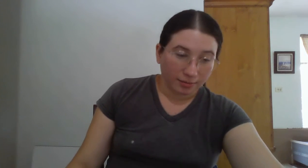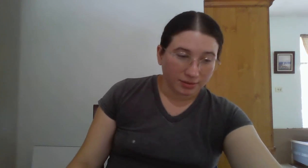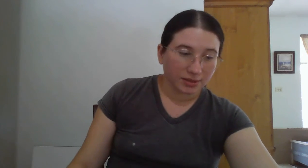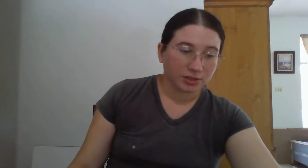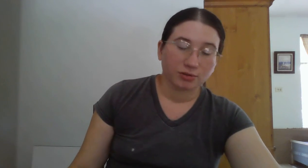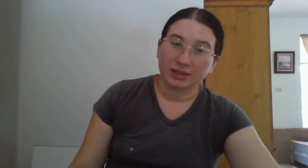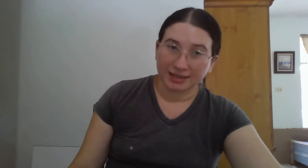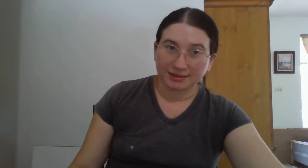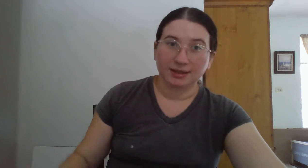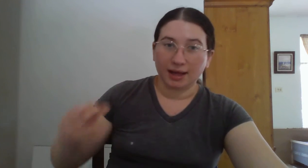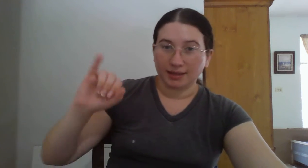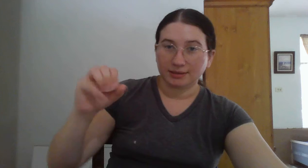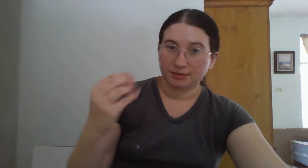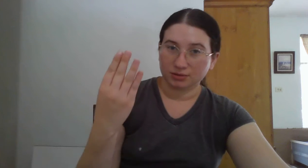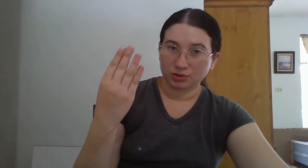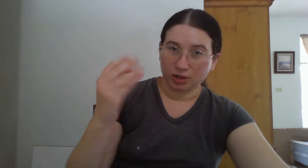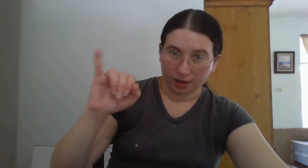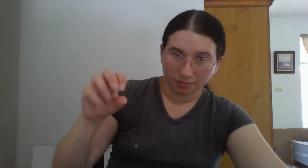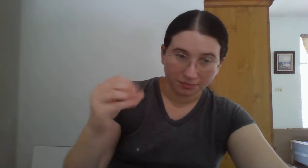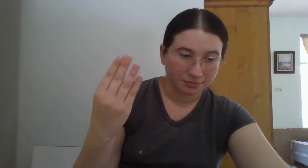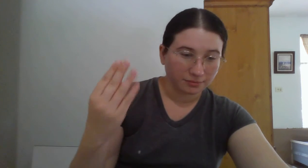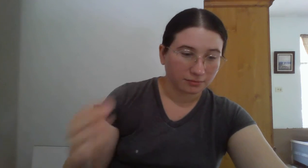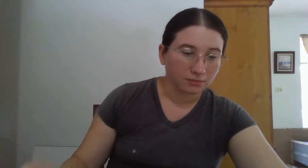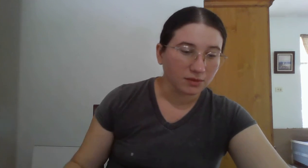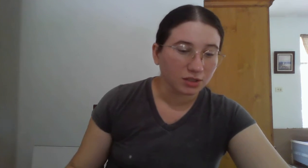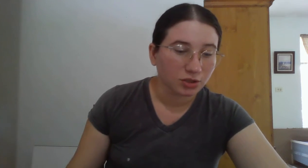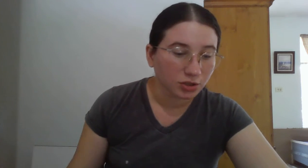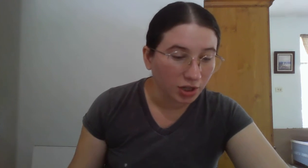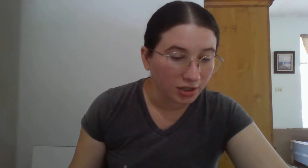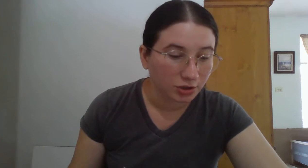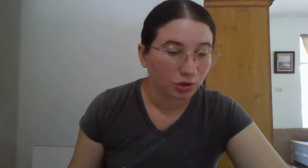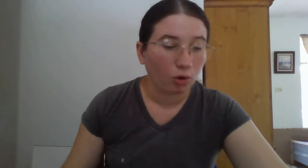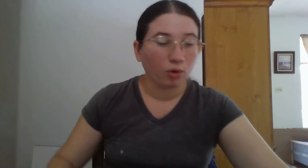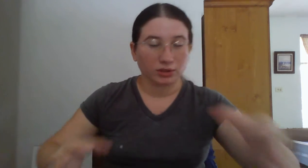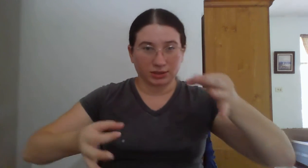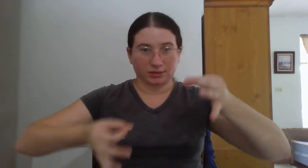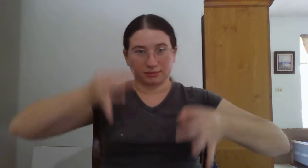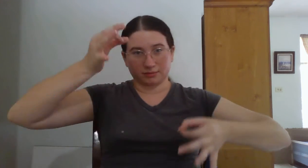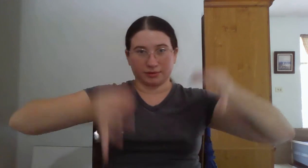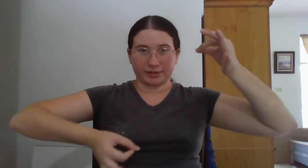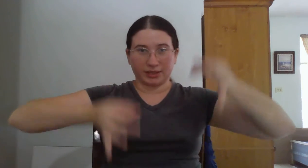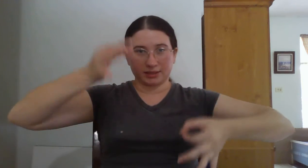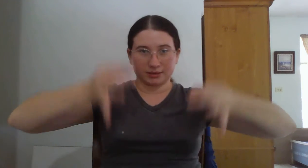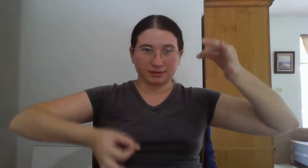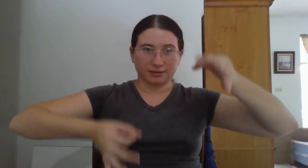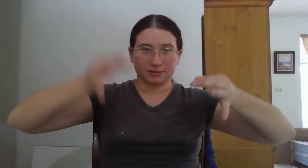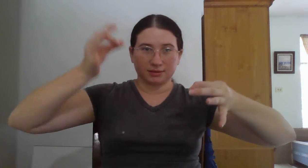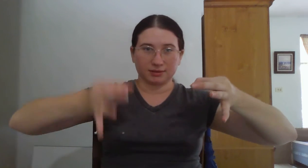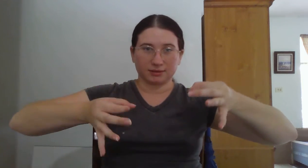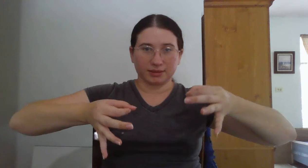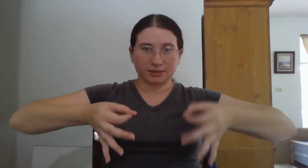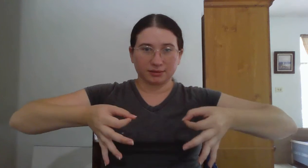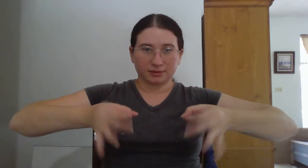Job. They show the lexicalized job. Judge, court, going like this, right?